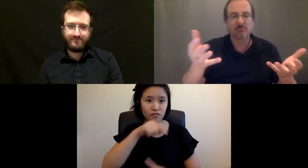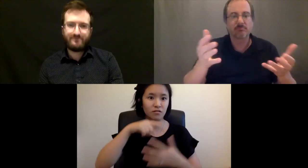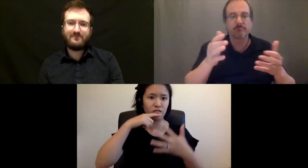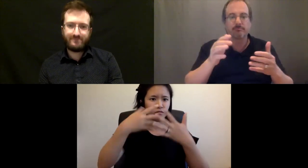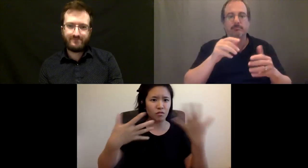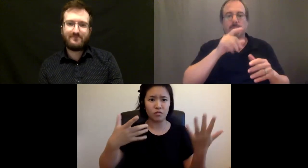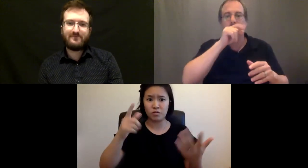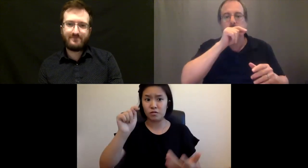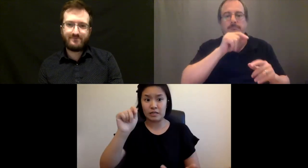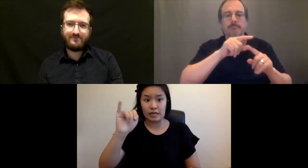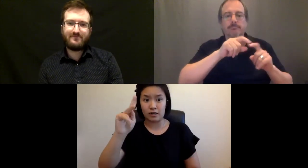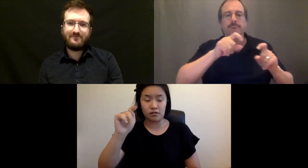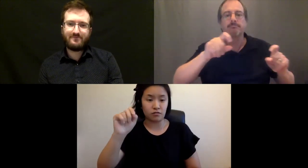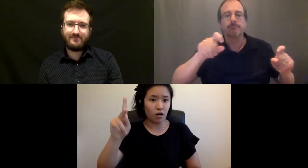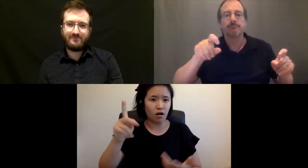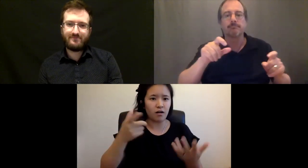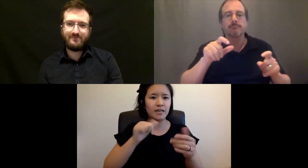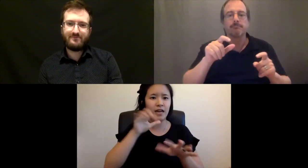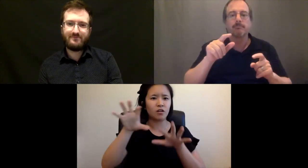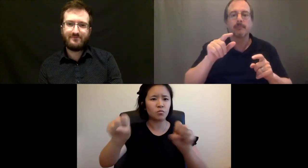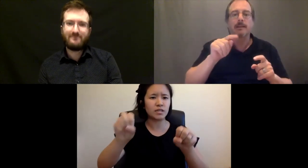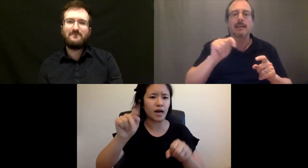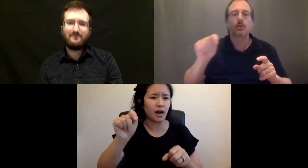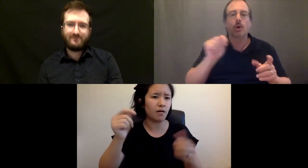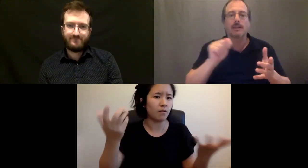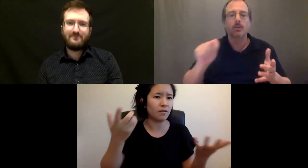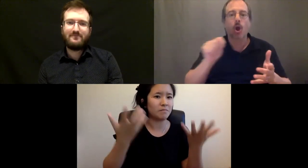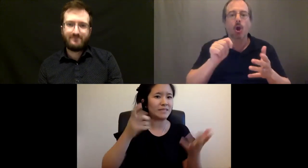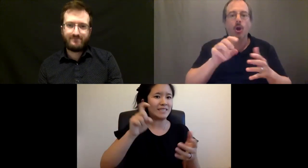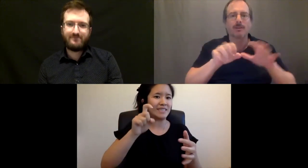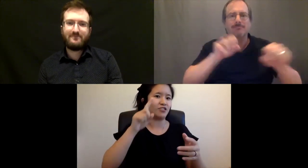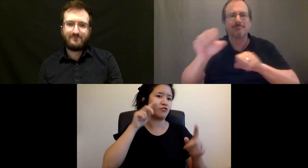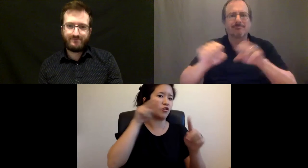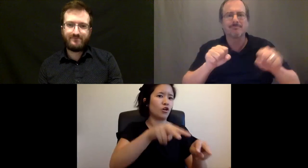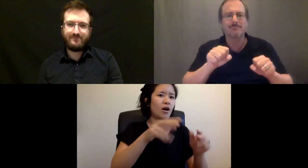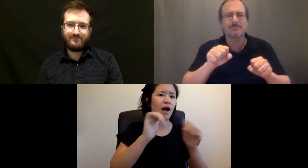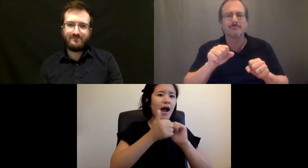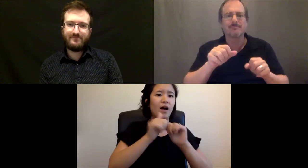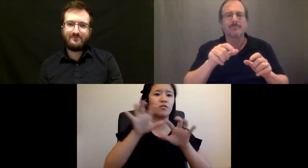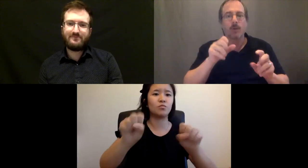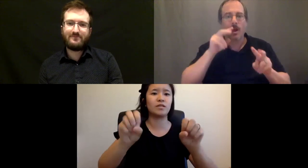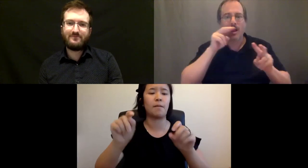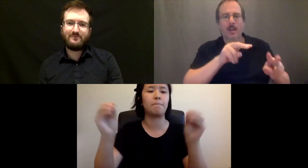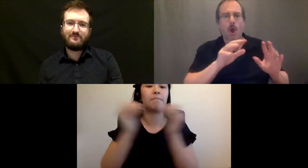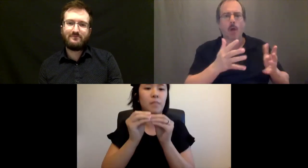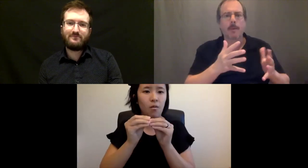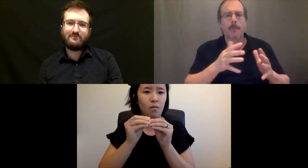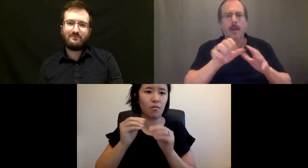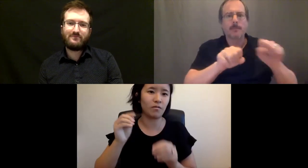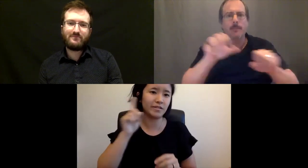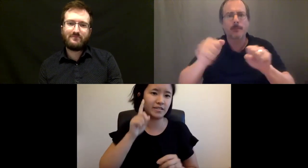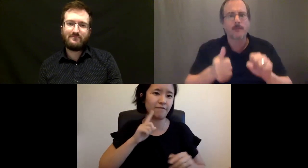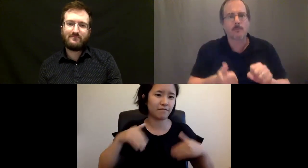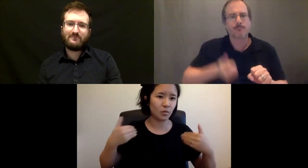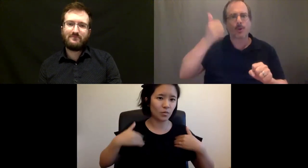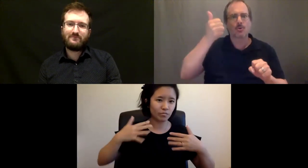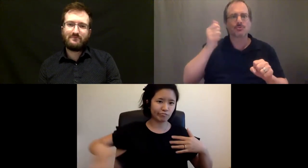not reaching out through all the different social media channels, right? And maybe these service provision agencies need